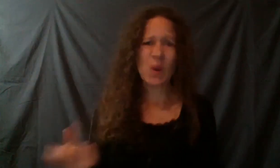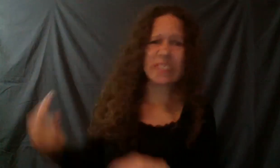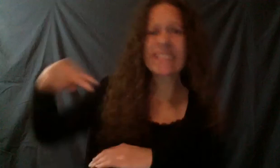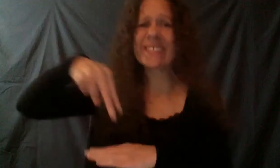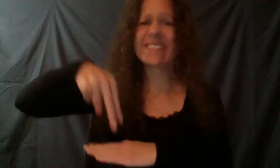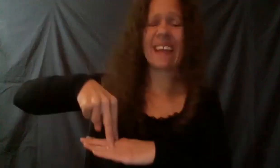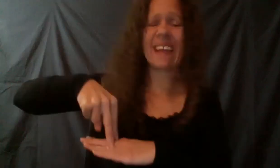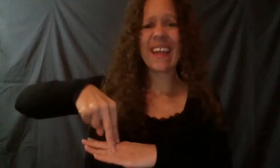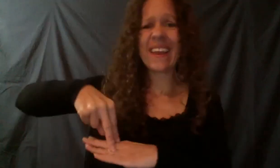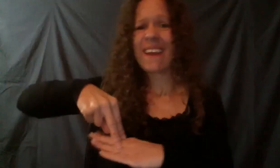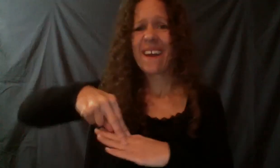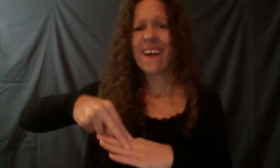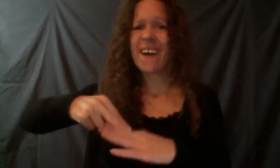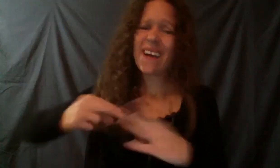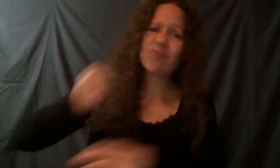something.